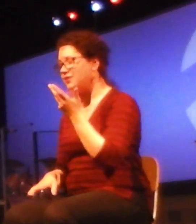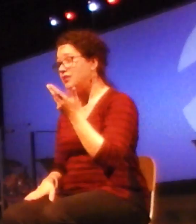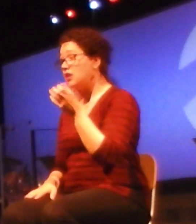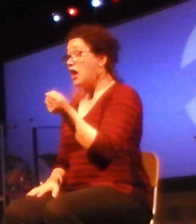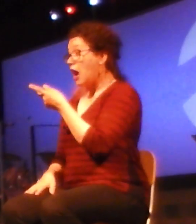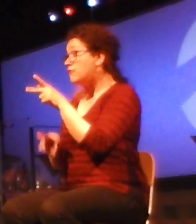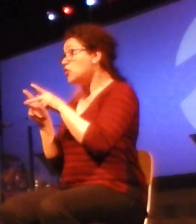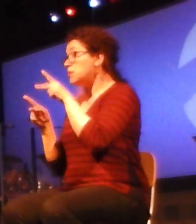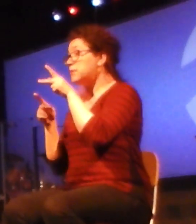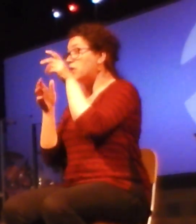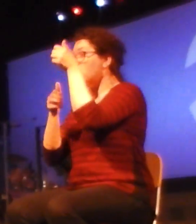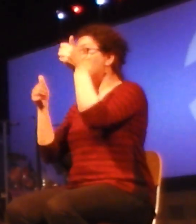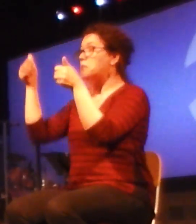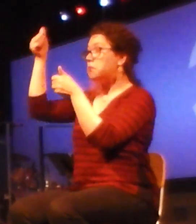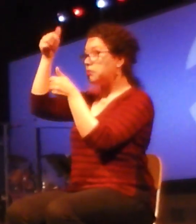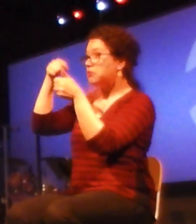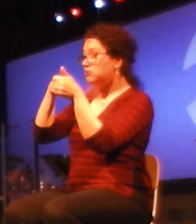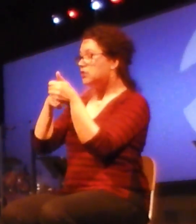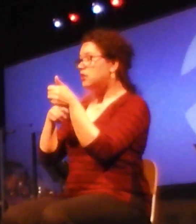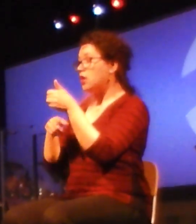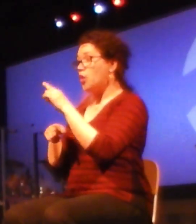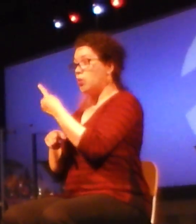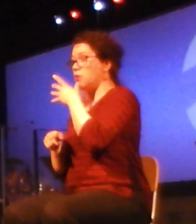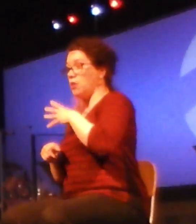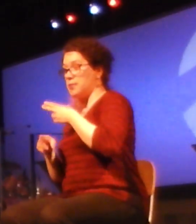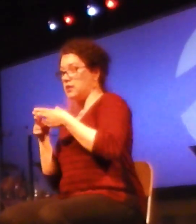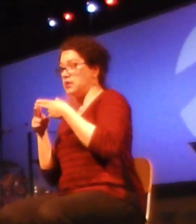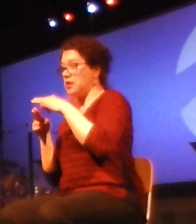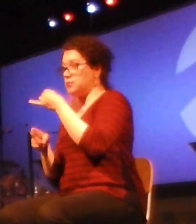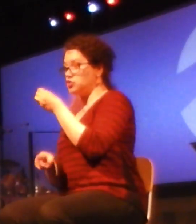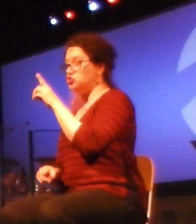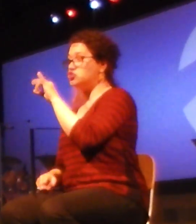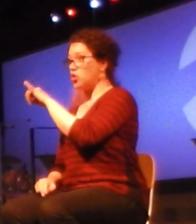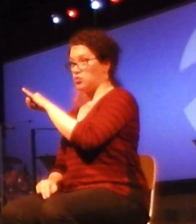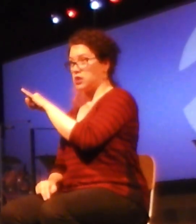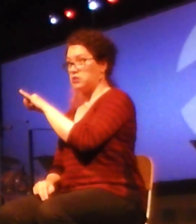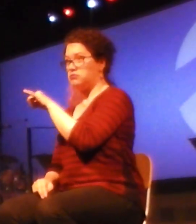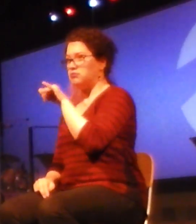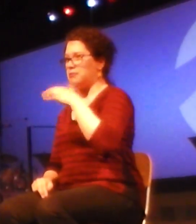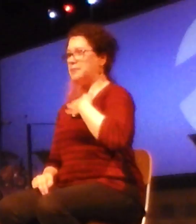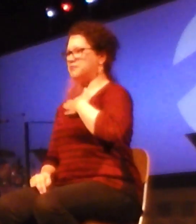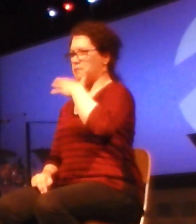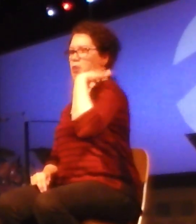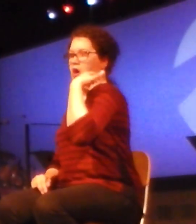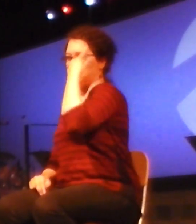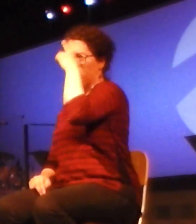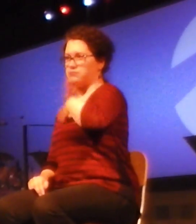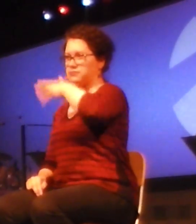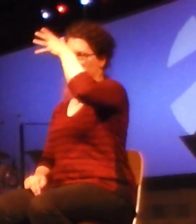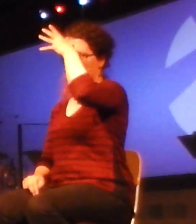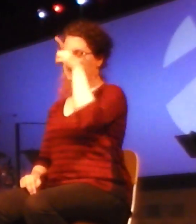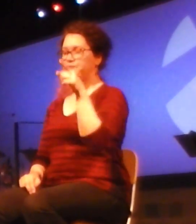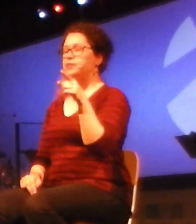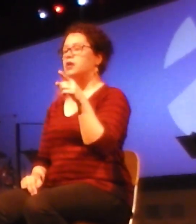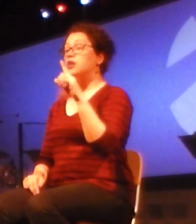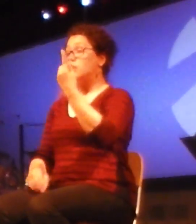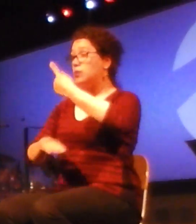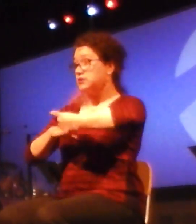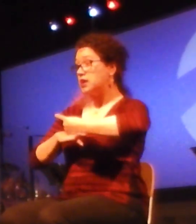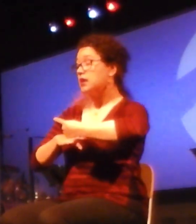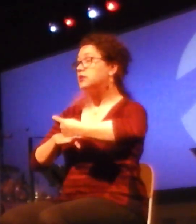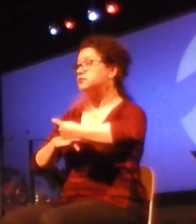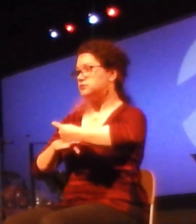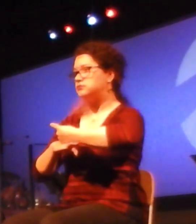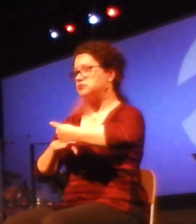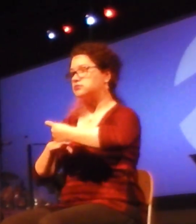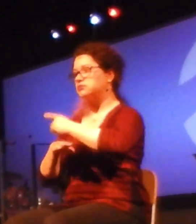him, and this one particular woman named Jody was one of his bosses. And so one day, in the midst of this, my dad gets called into